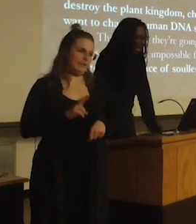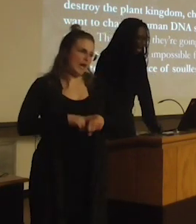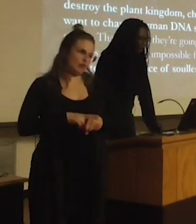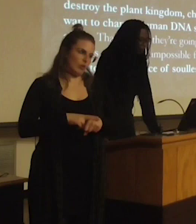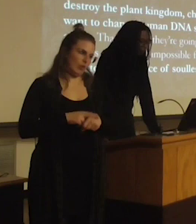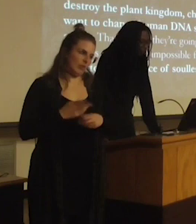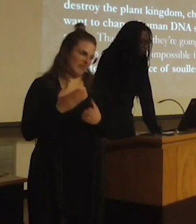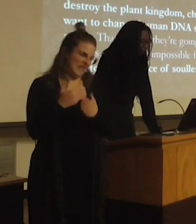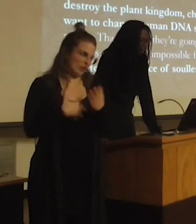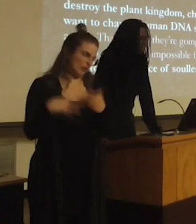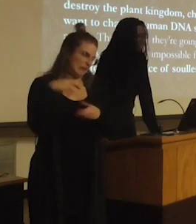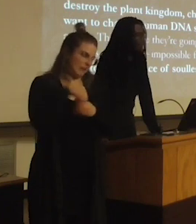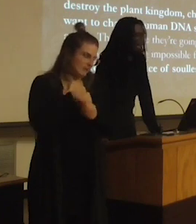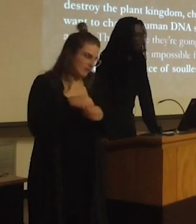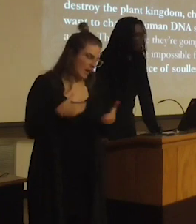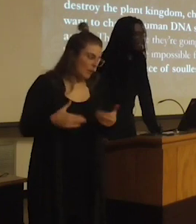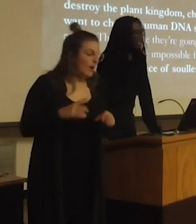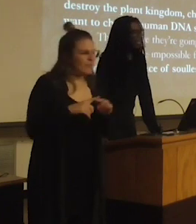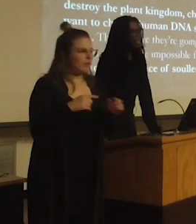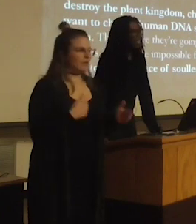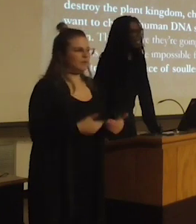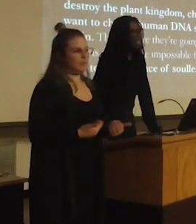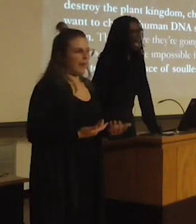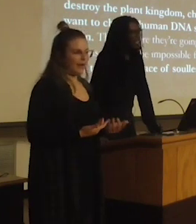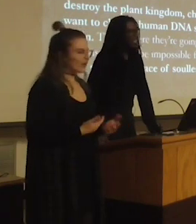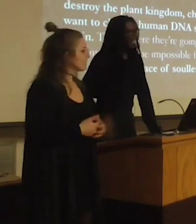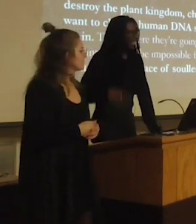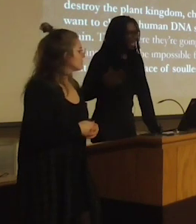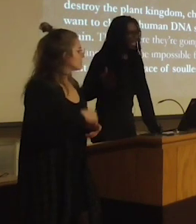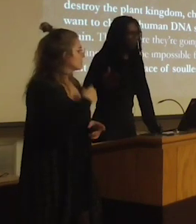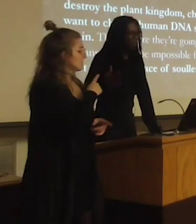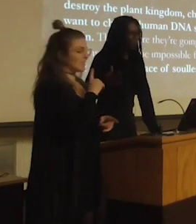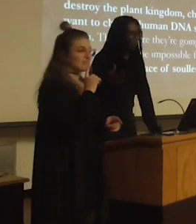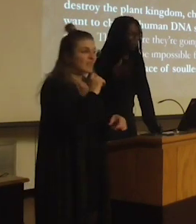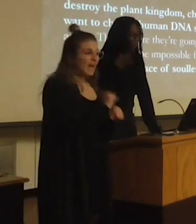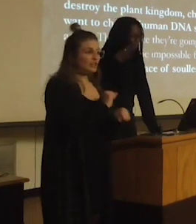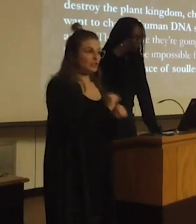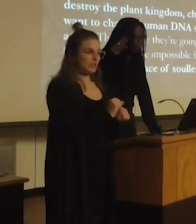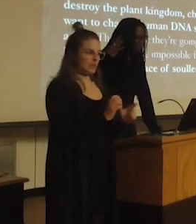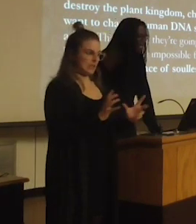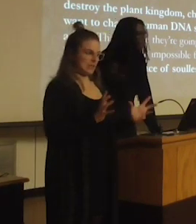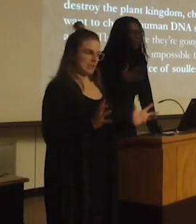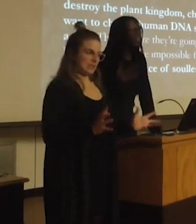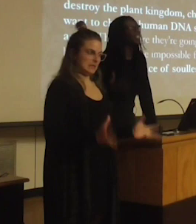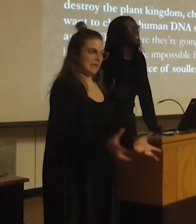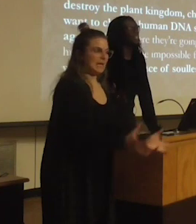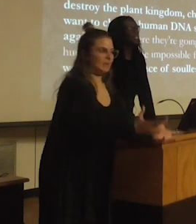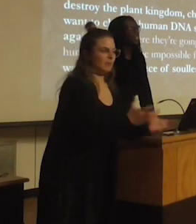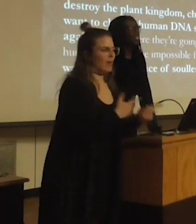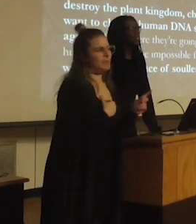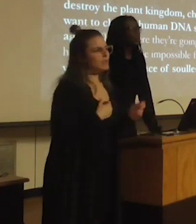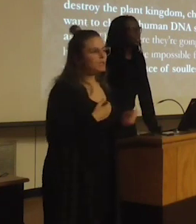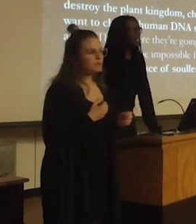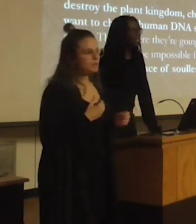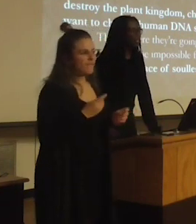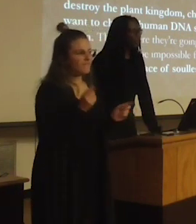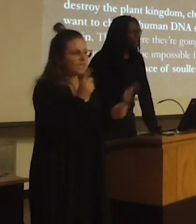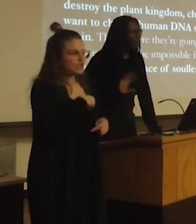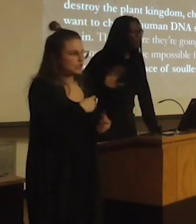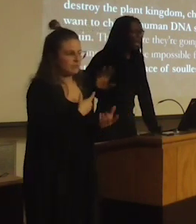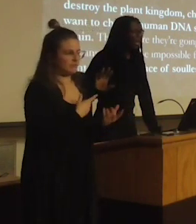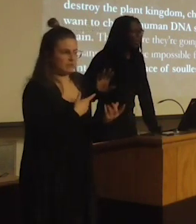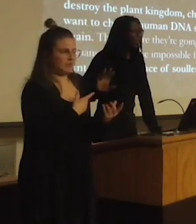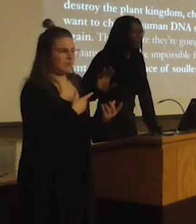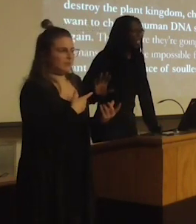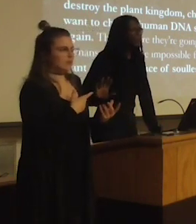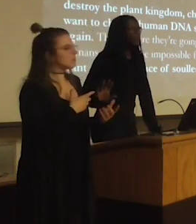ingredients. It doesn't matter. Like he's actually inciting people through this complete fiction to